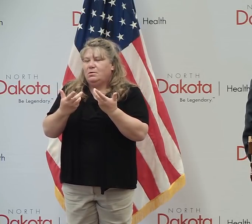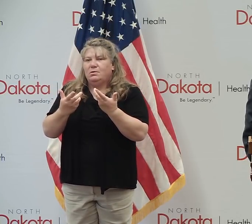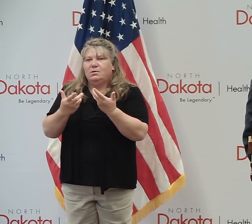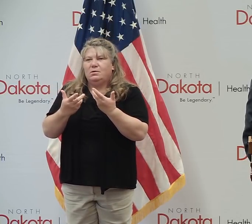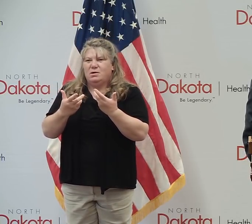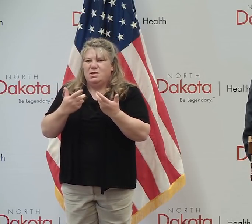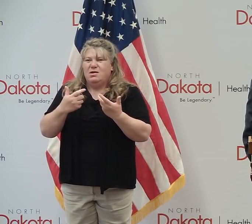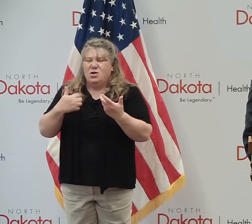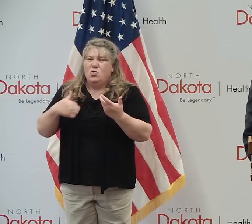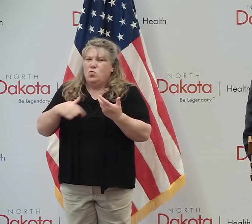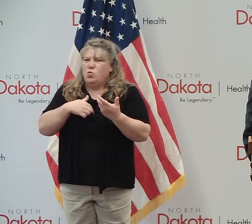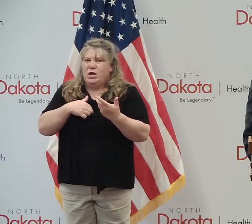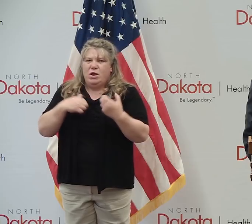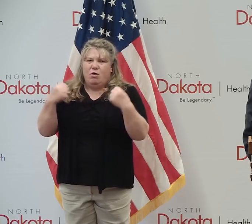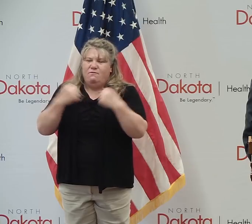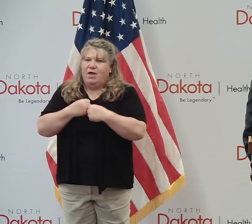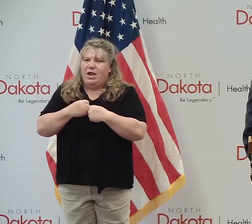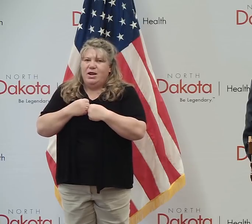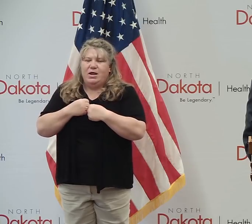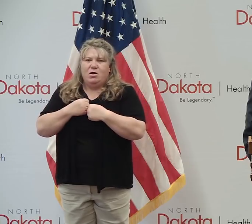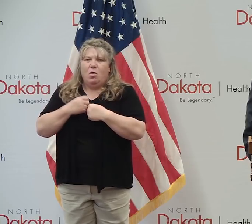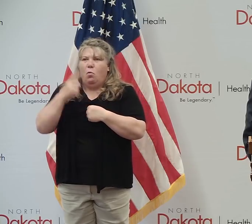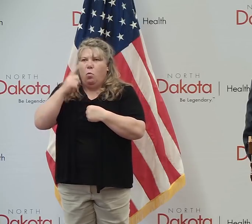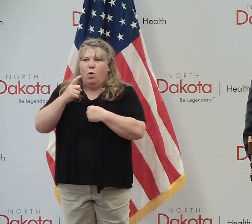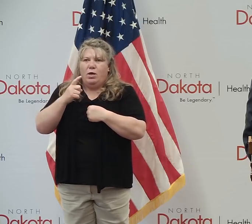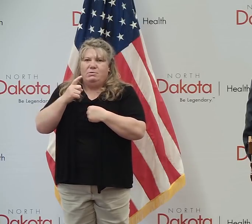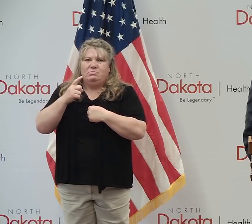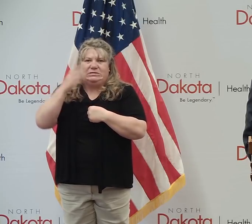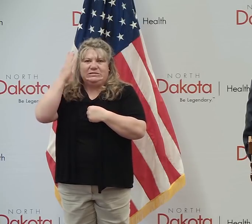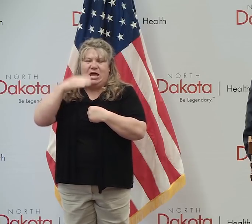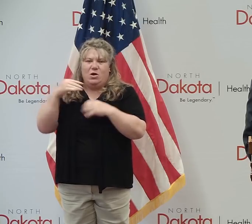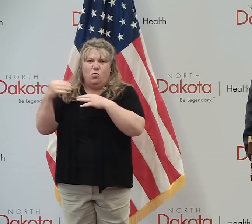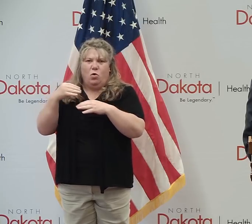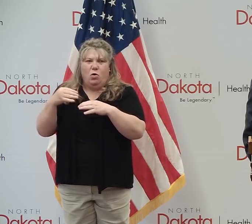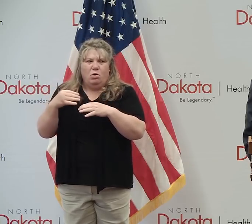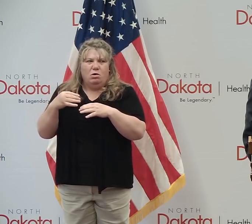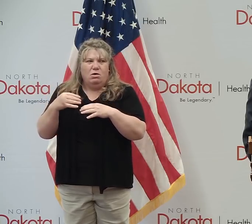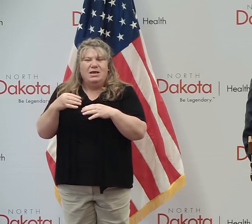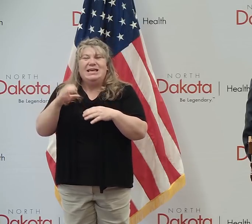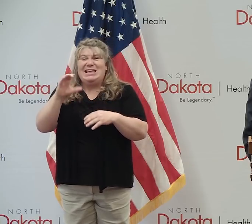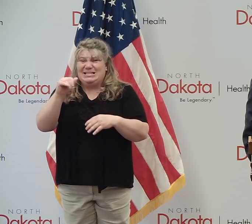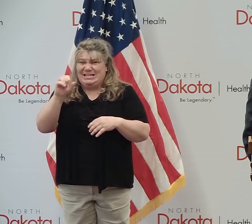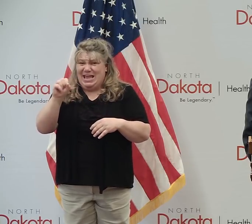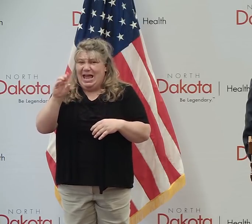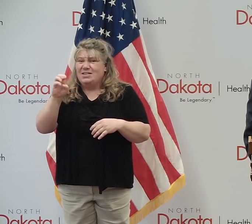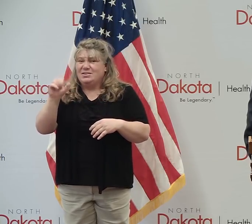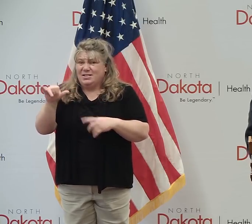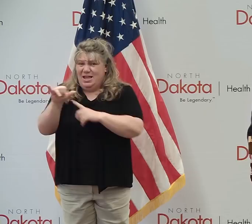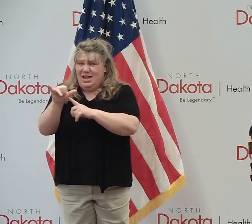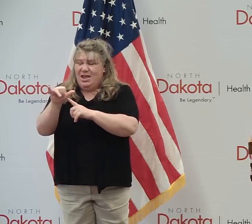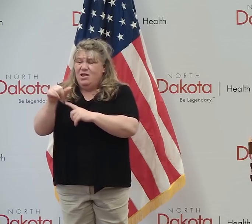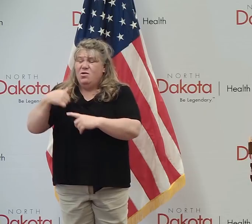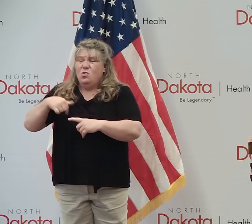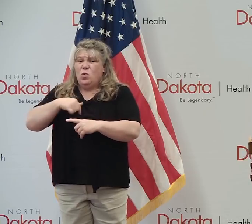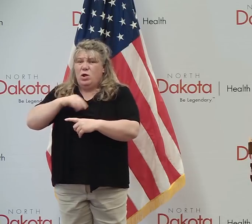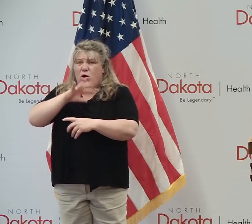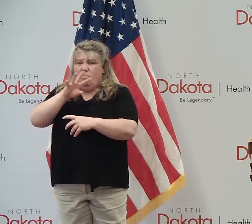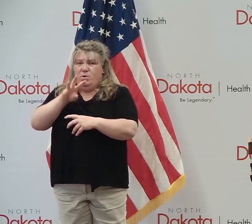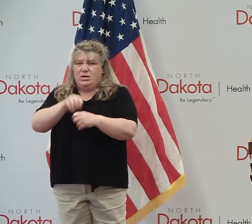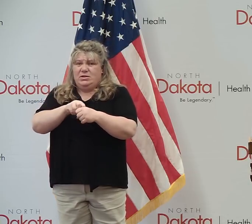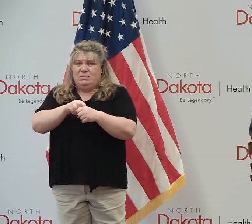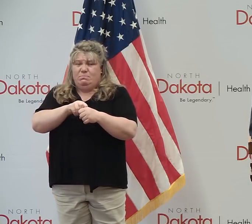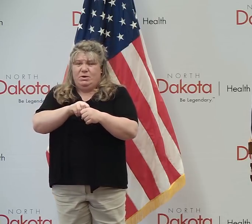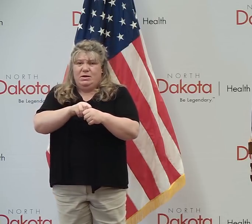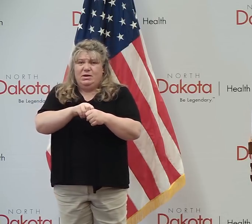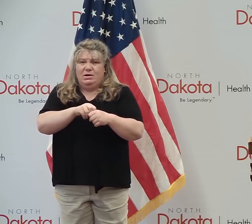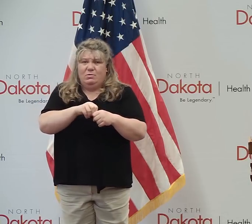metaphors, we're fighting a one-front war, and that's really I'll call it a cast clay, because we are participating on the other side of the